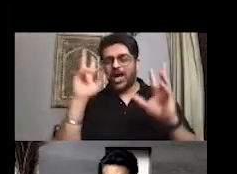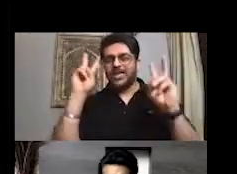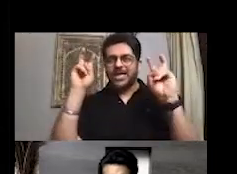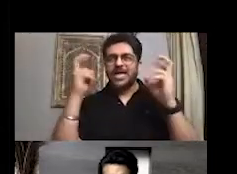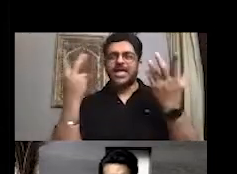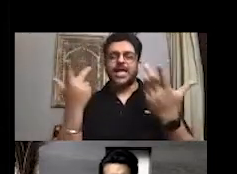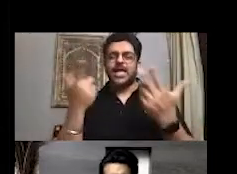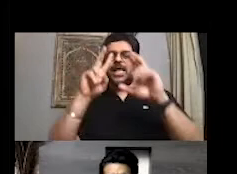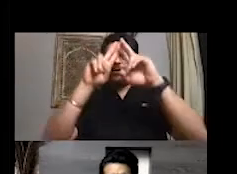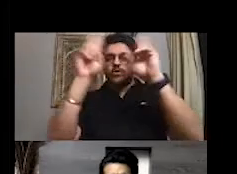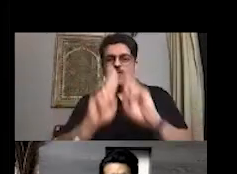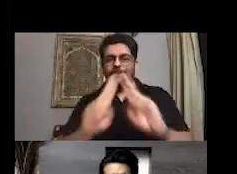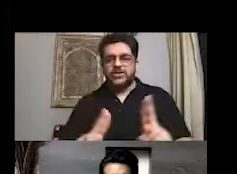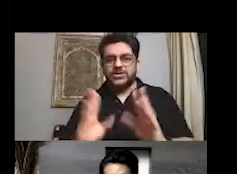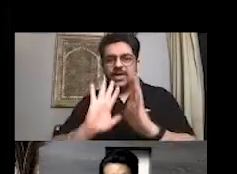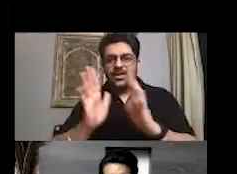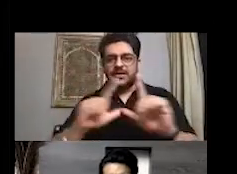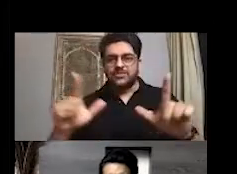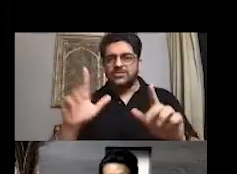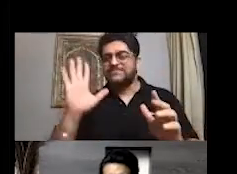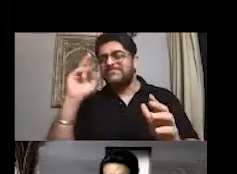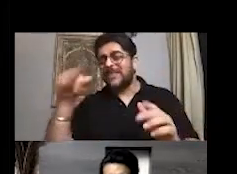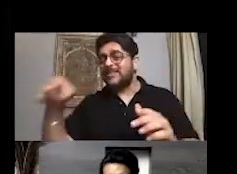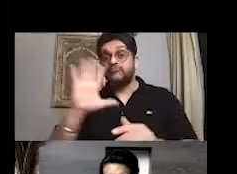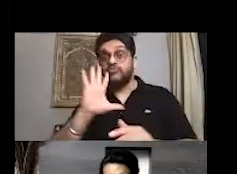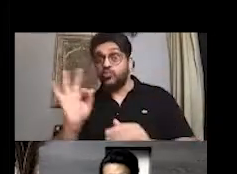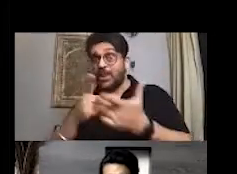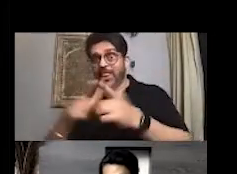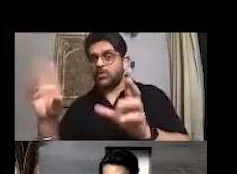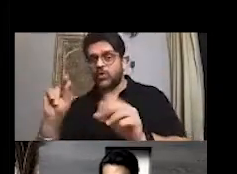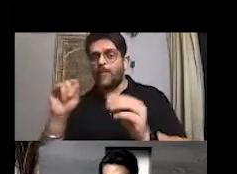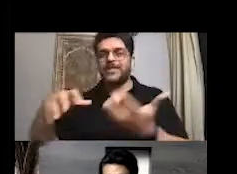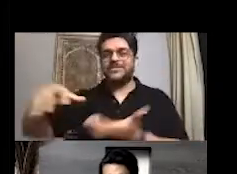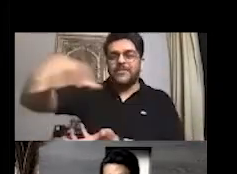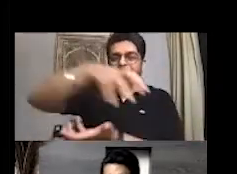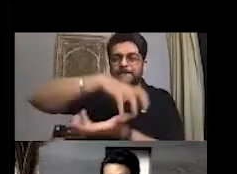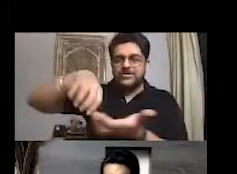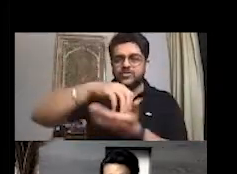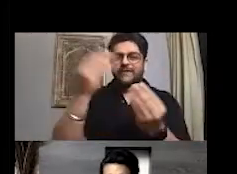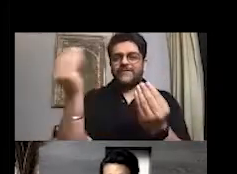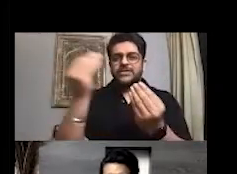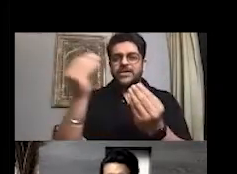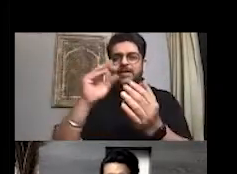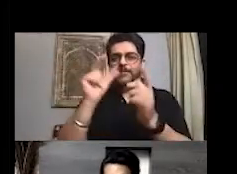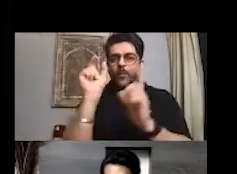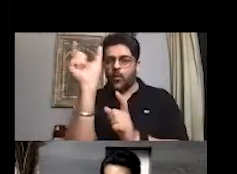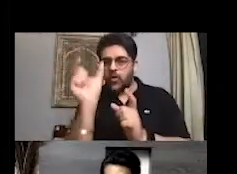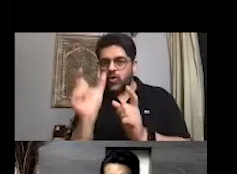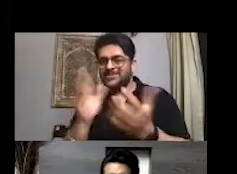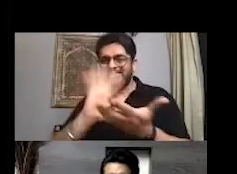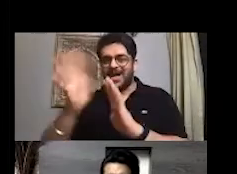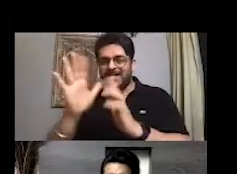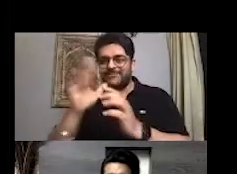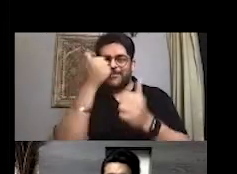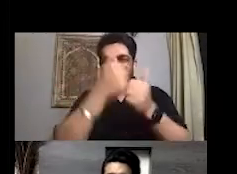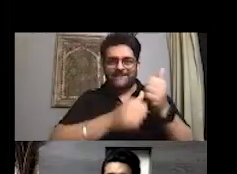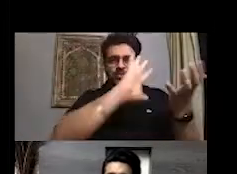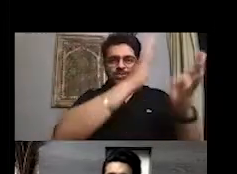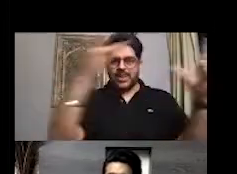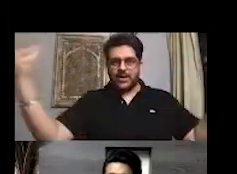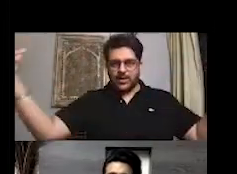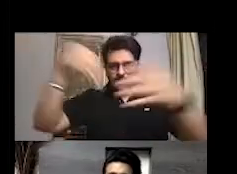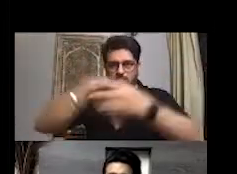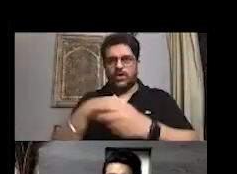and coming at one place, so we have international signs, but it's not a language. It's just a mixture of the